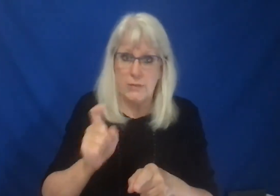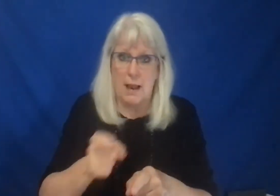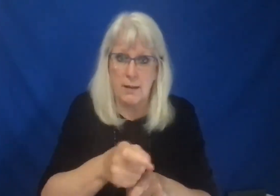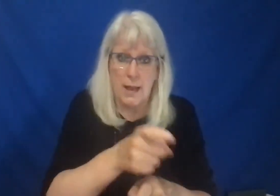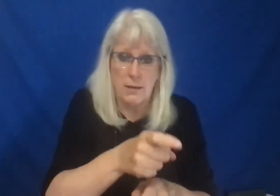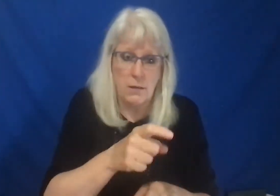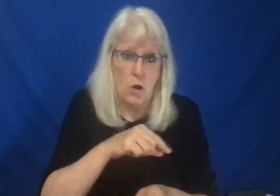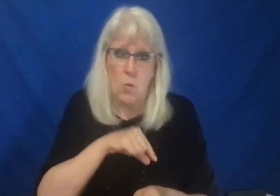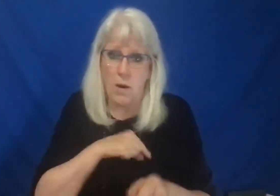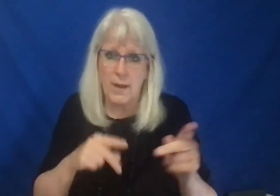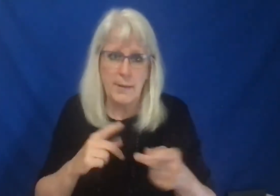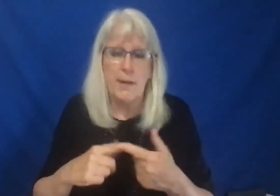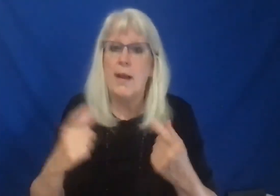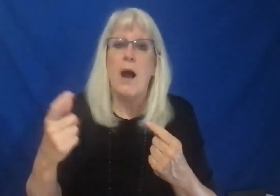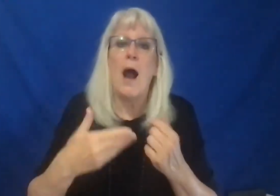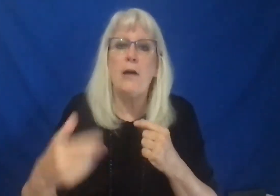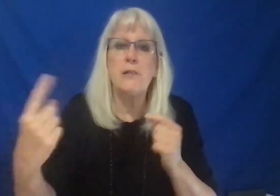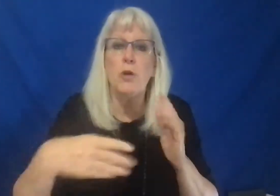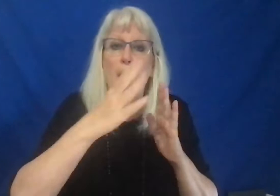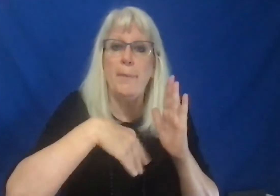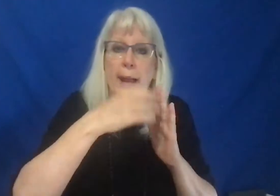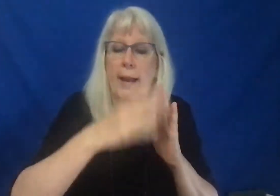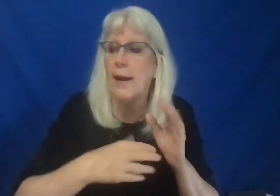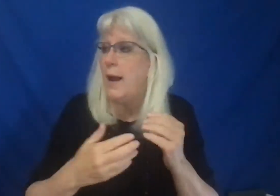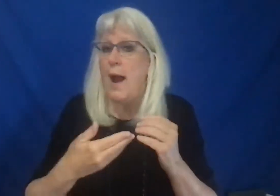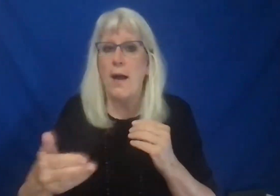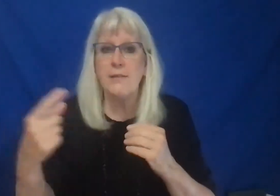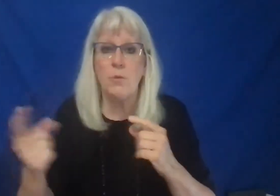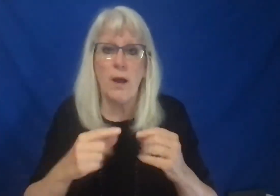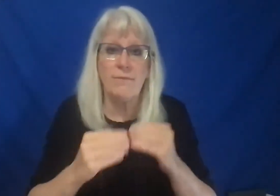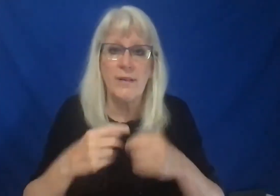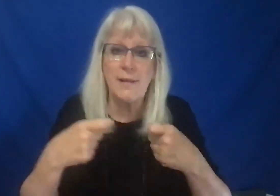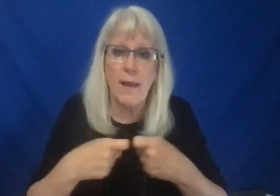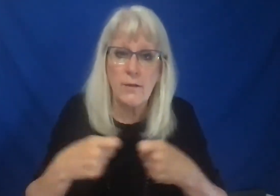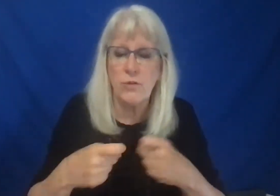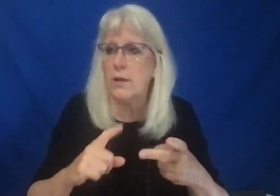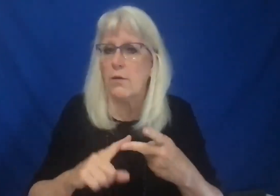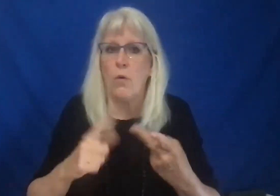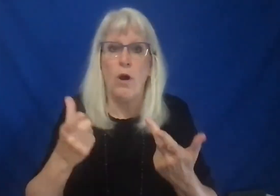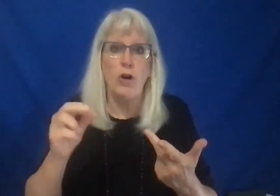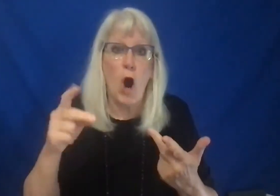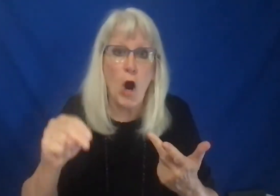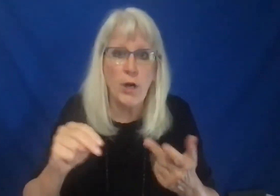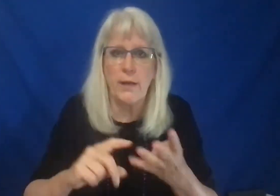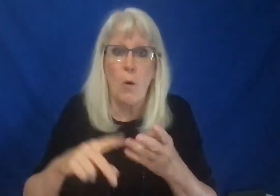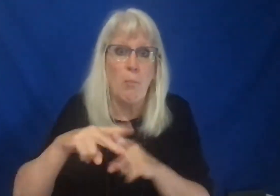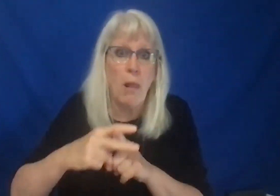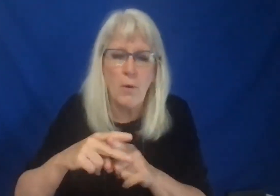the painter or the electrician or the gardener or the plumber. And I don't have to